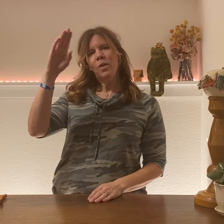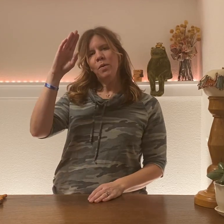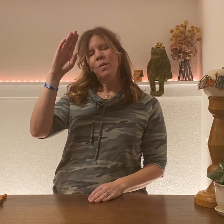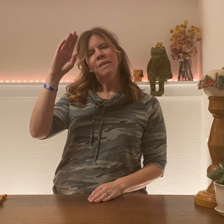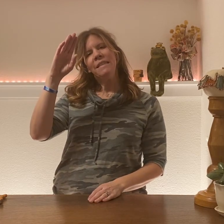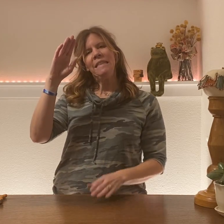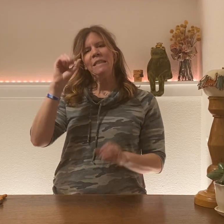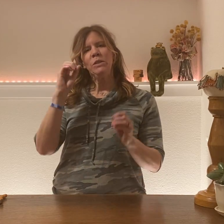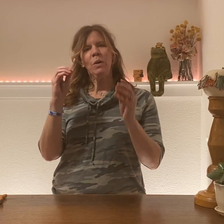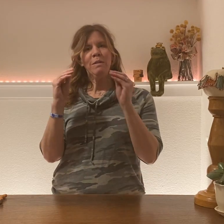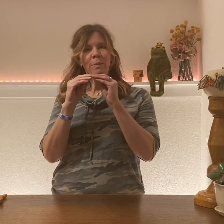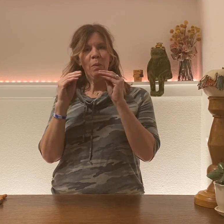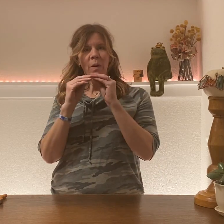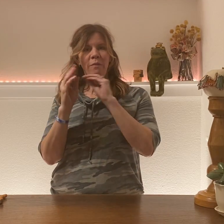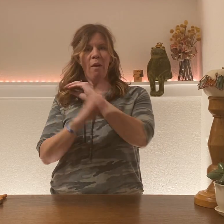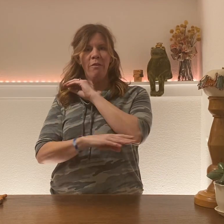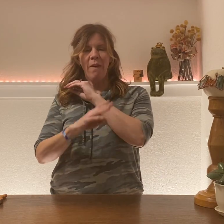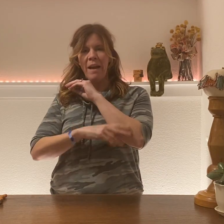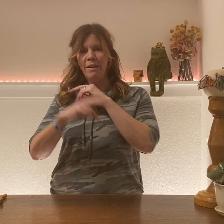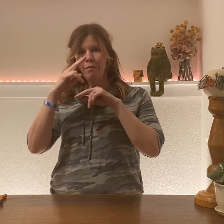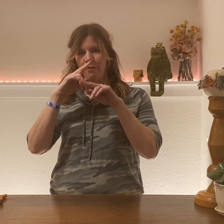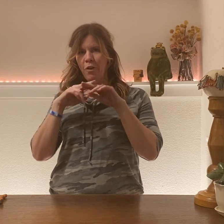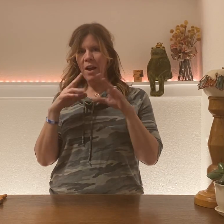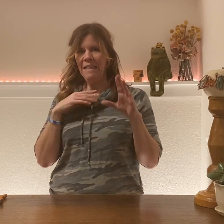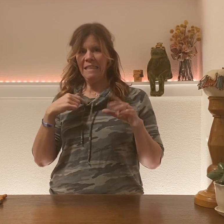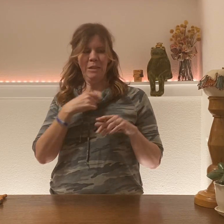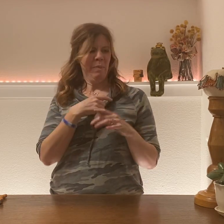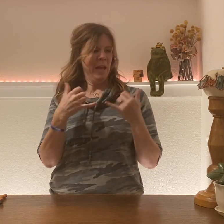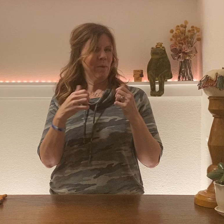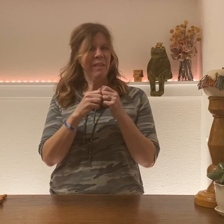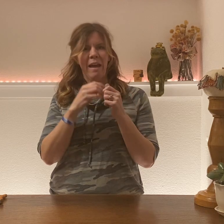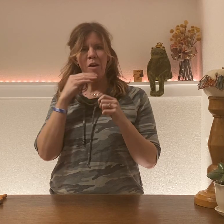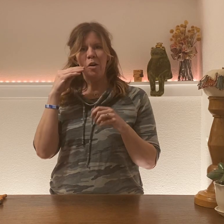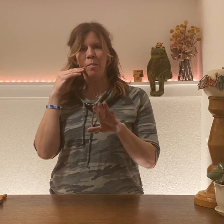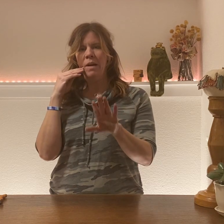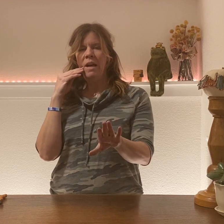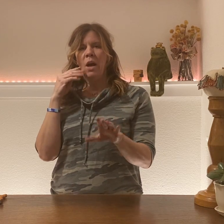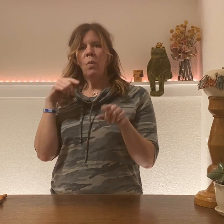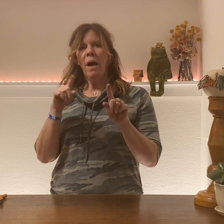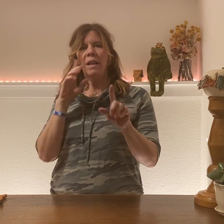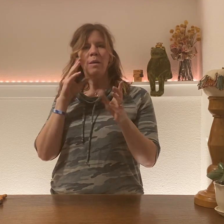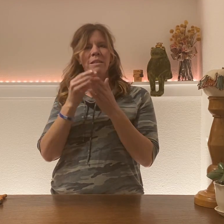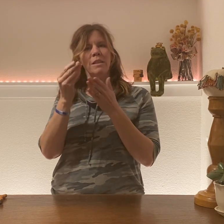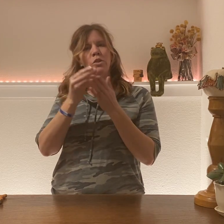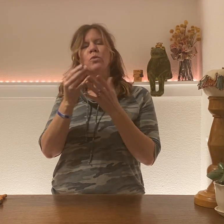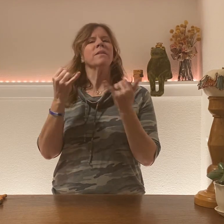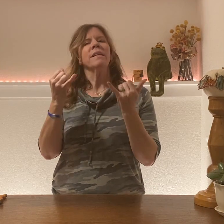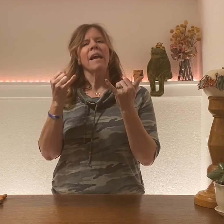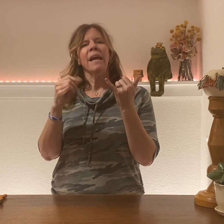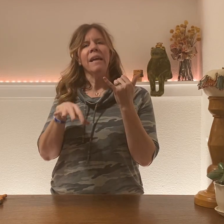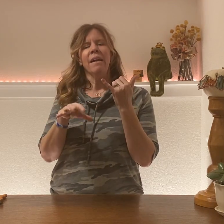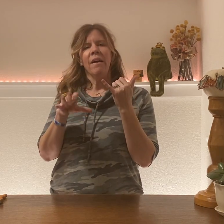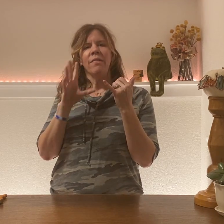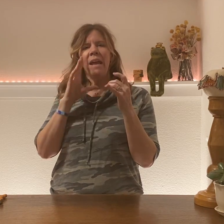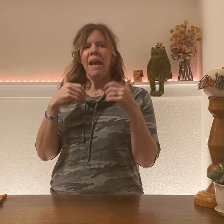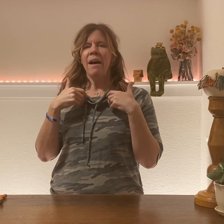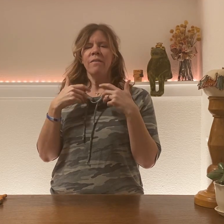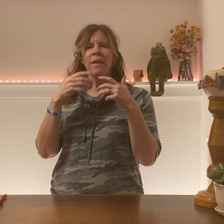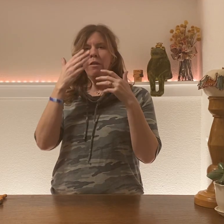Hello! So some more fall fun for us to play with at home. While I was at the store today, they have in the